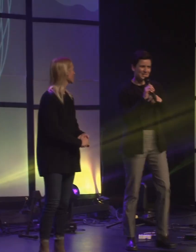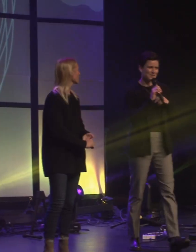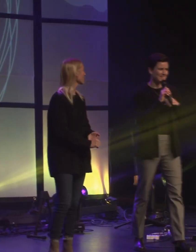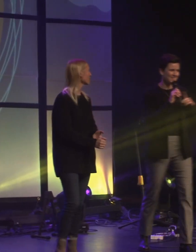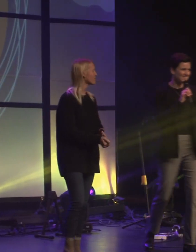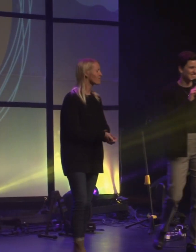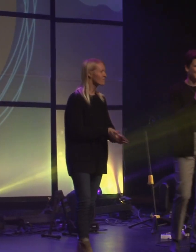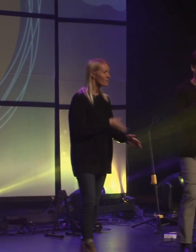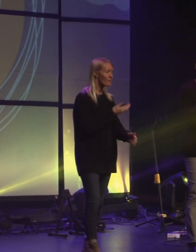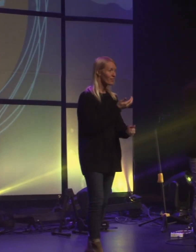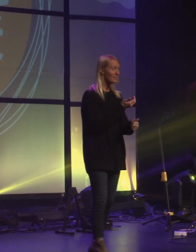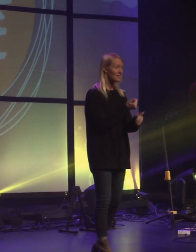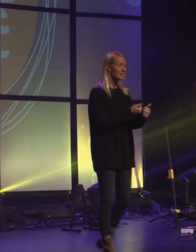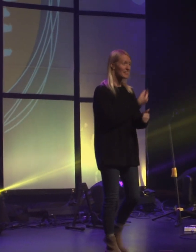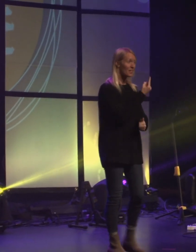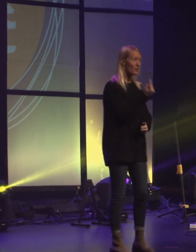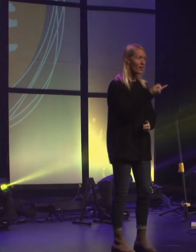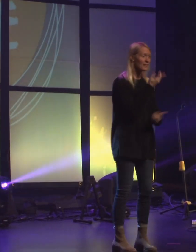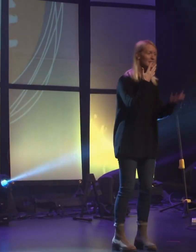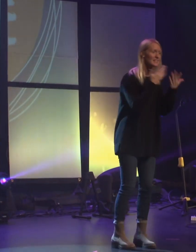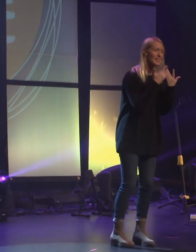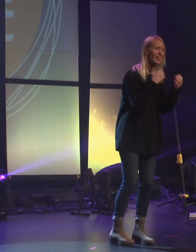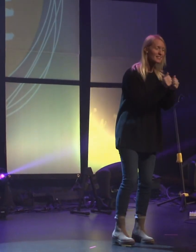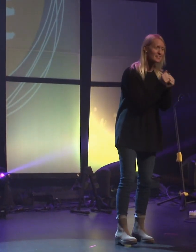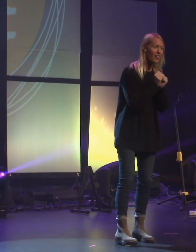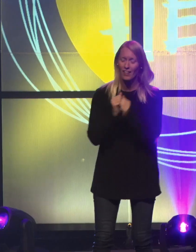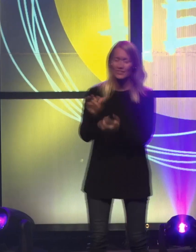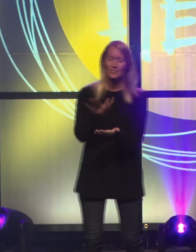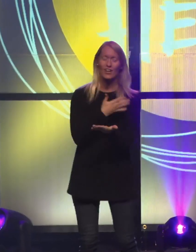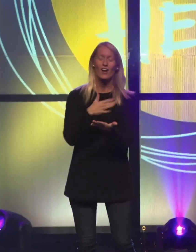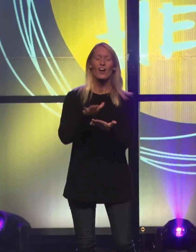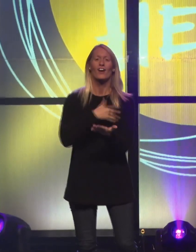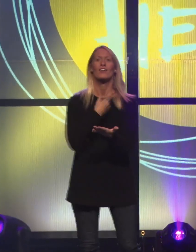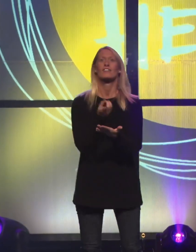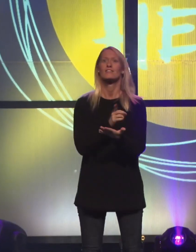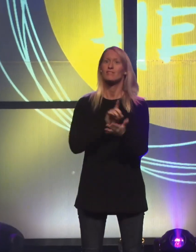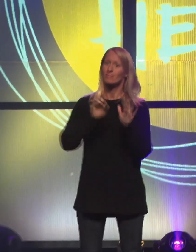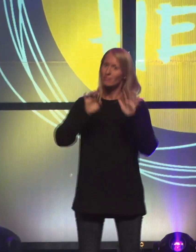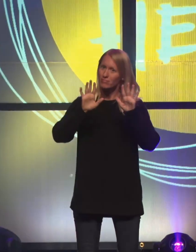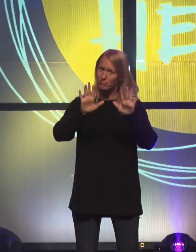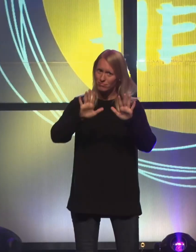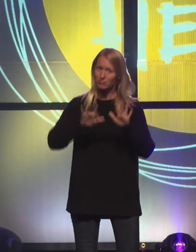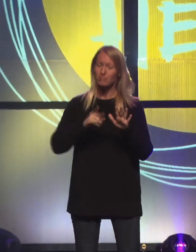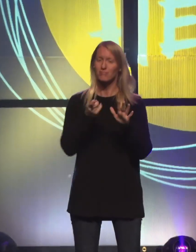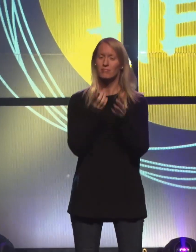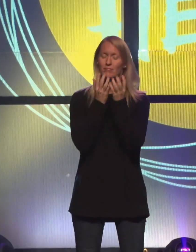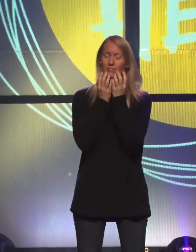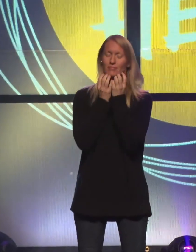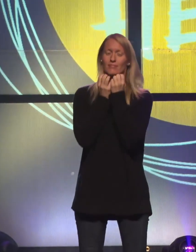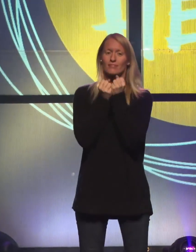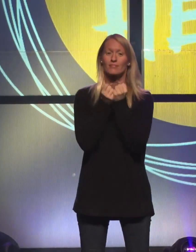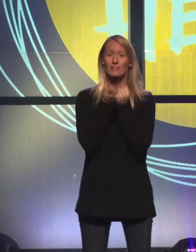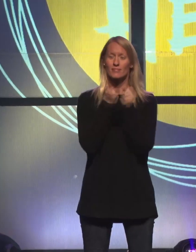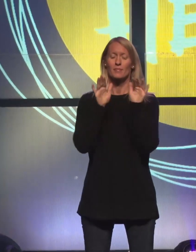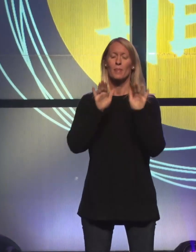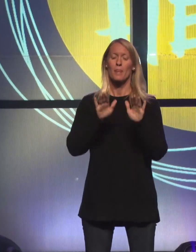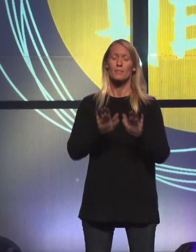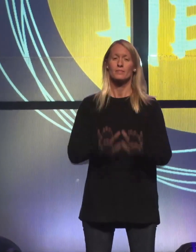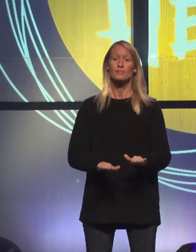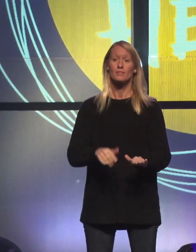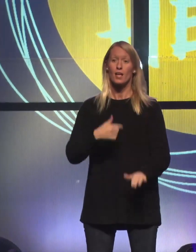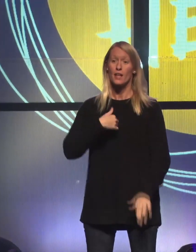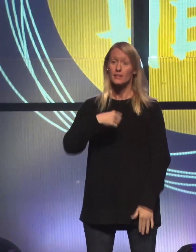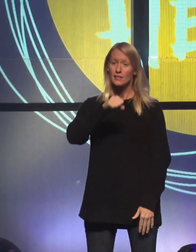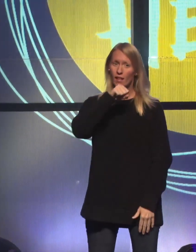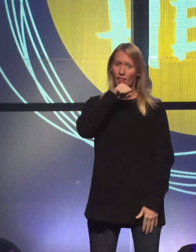Was anybody else singing along to that song? Oh yeah, it's a classic. You guys can have a seat. I just love